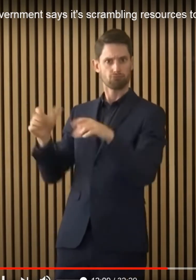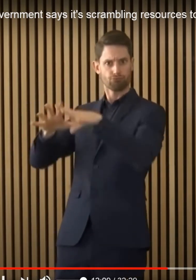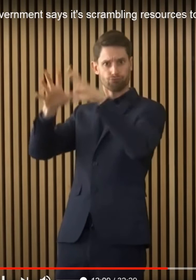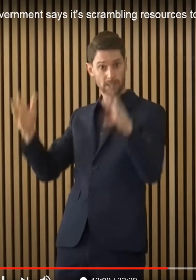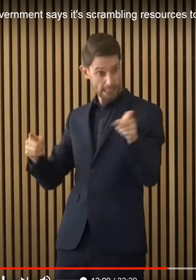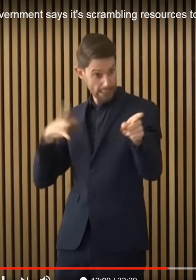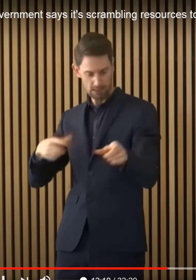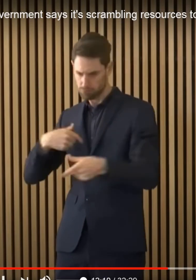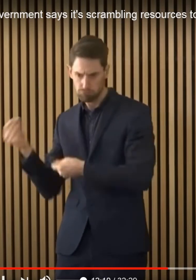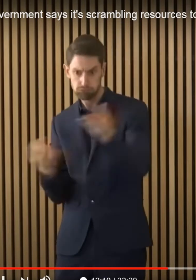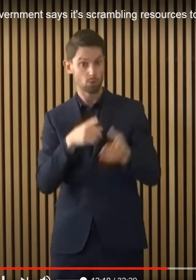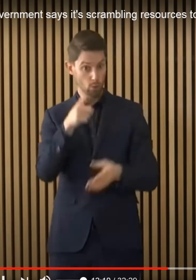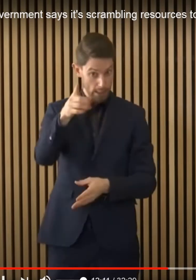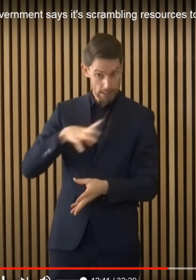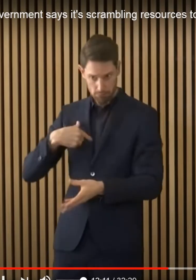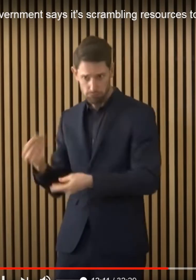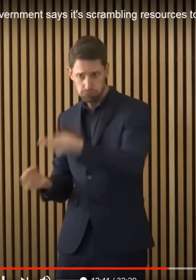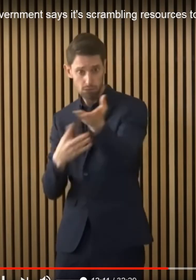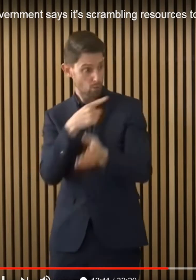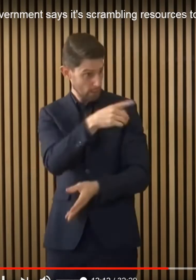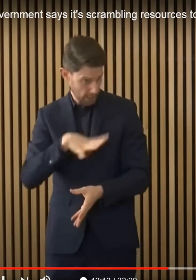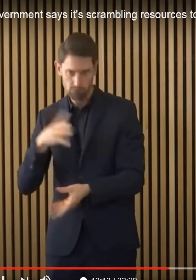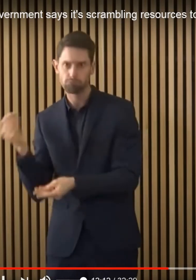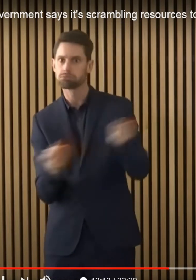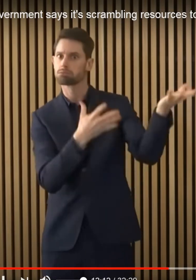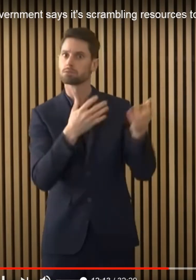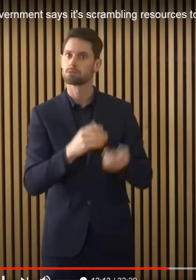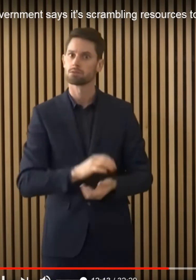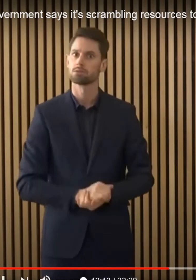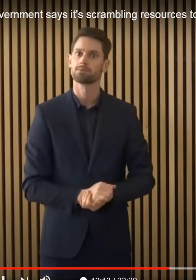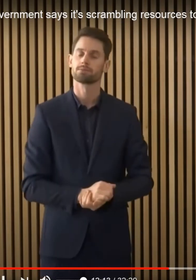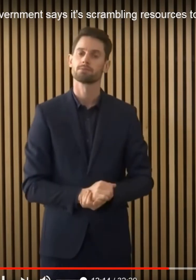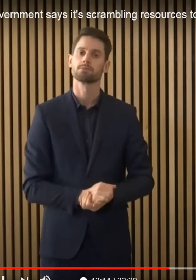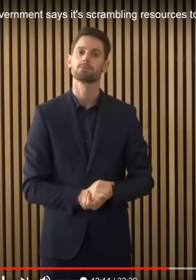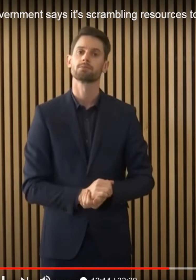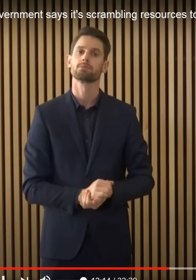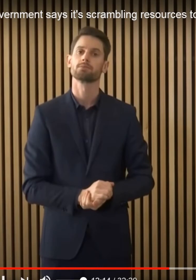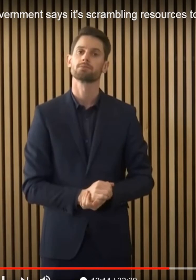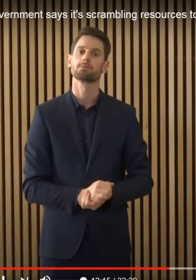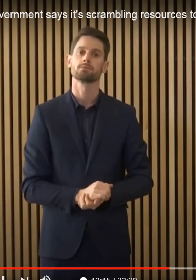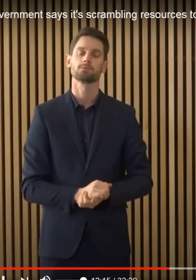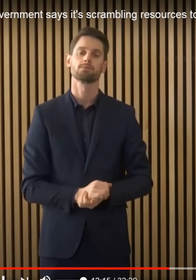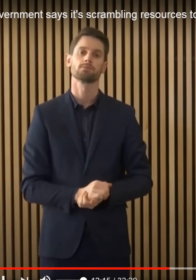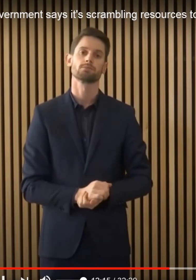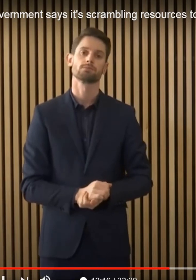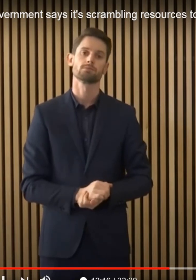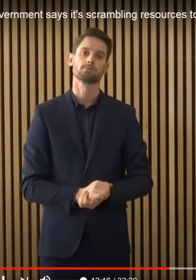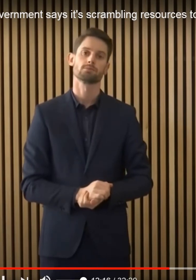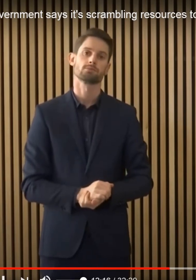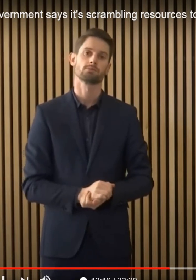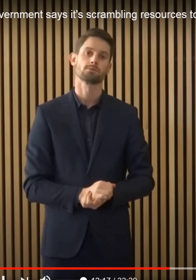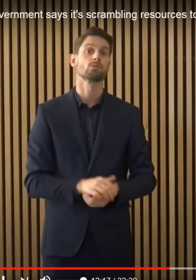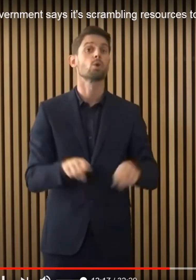are needed. The other thing is the point that was made around elective surgery. That will actually assist with